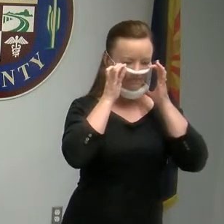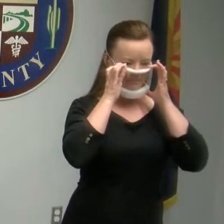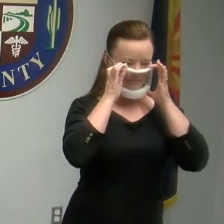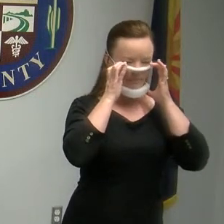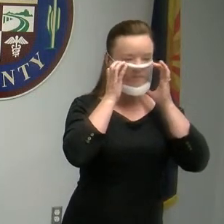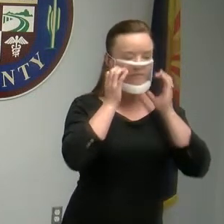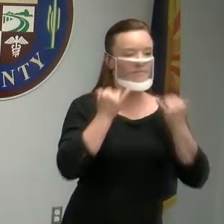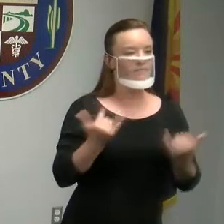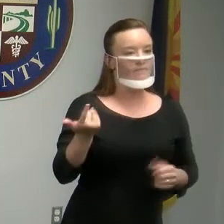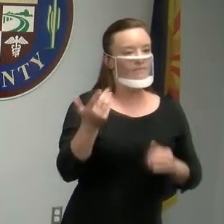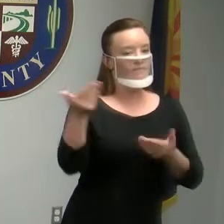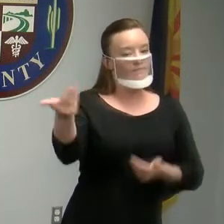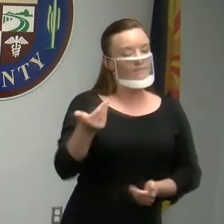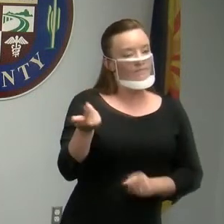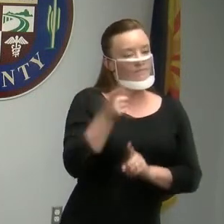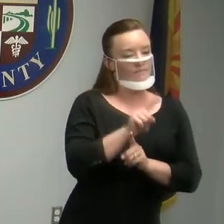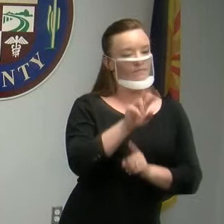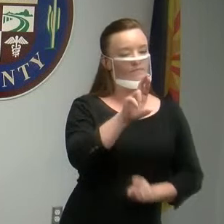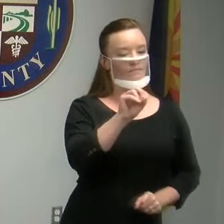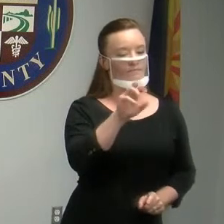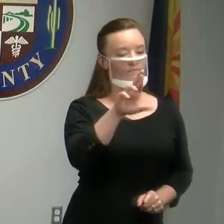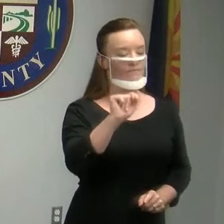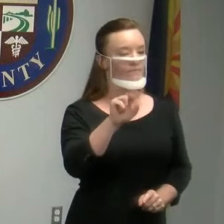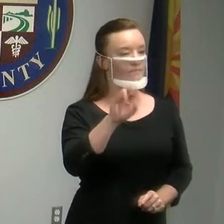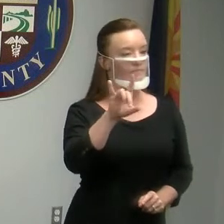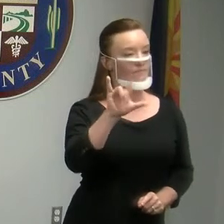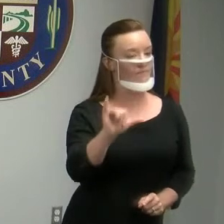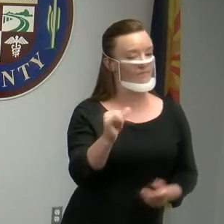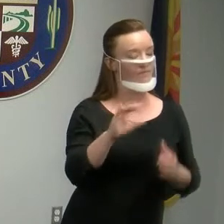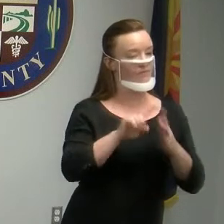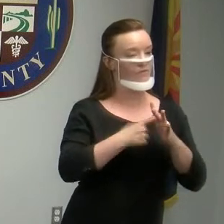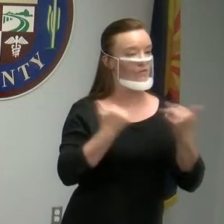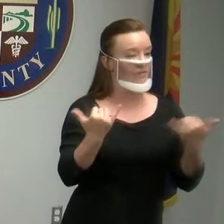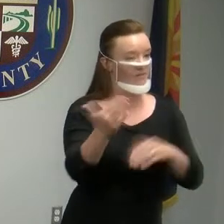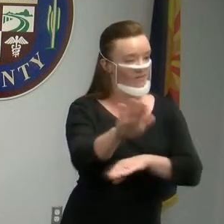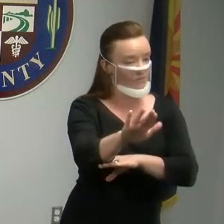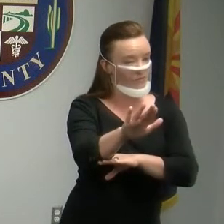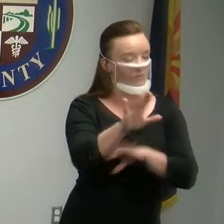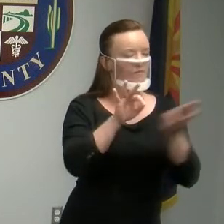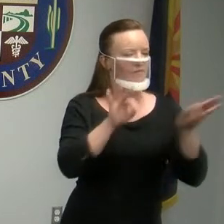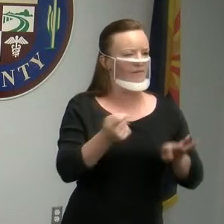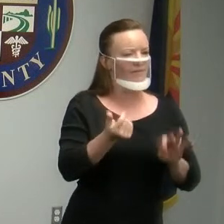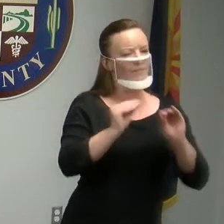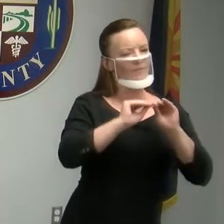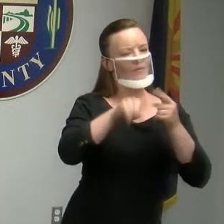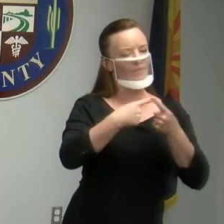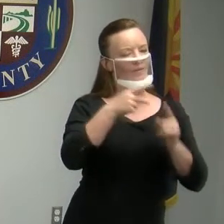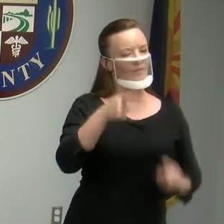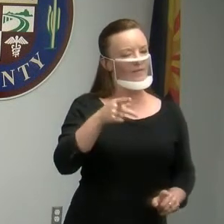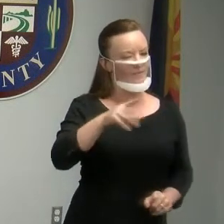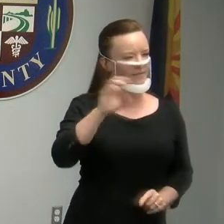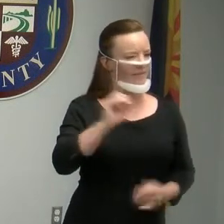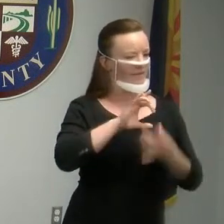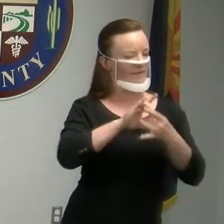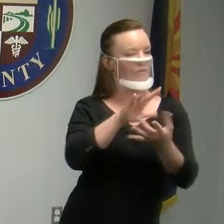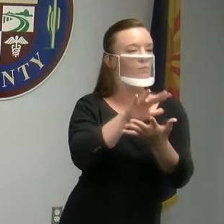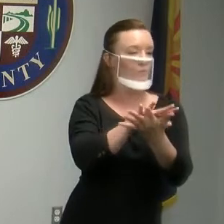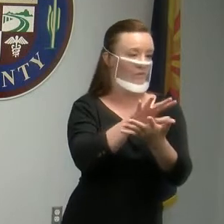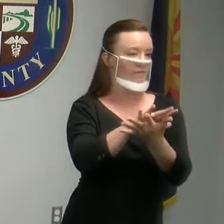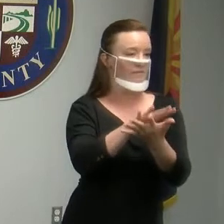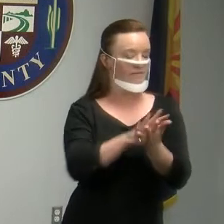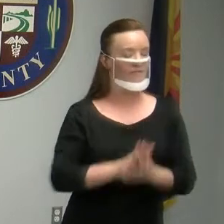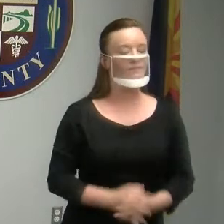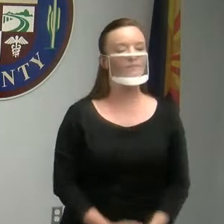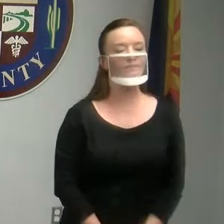I would invite Robert Rowley to get us started this afternoon and talk a little bit more about personal protective equipment and schools as we get closer to